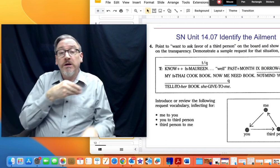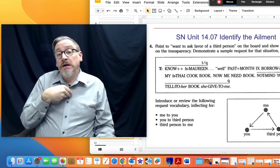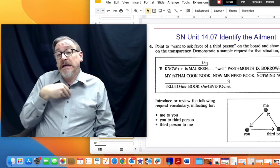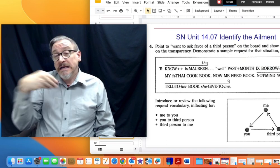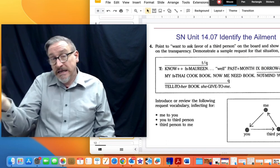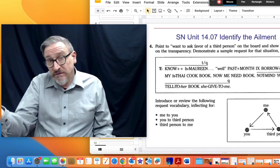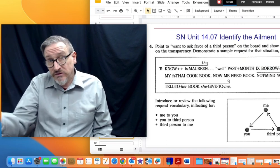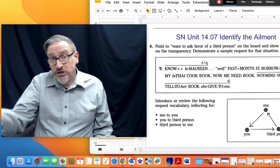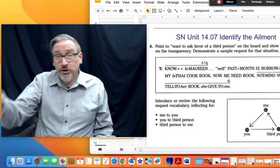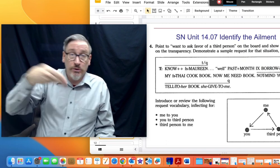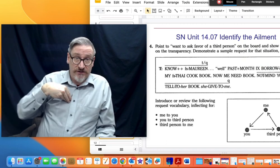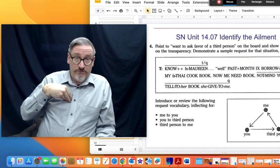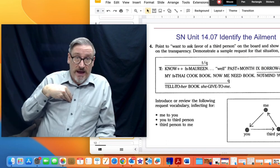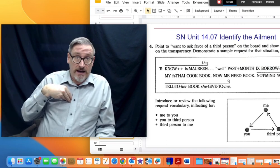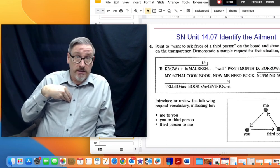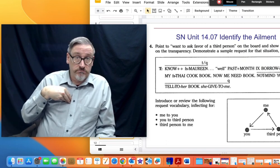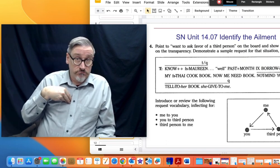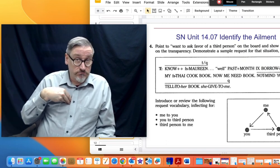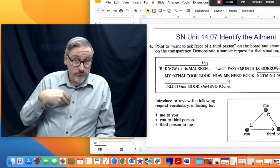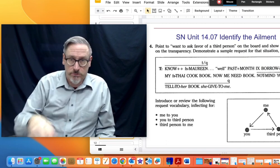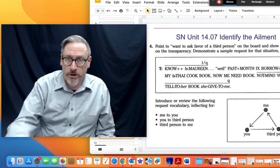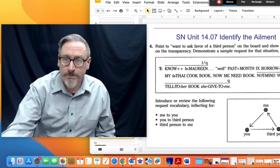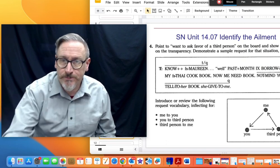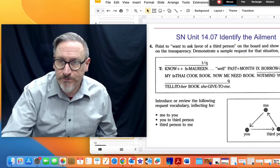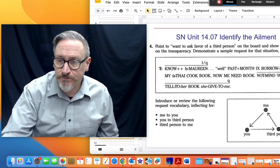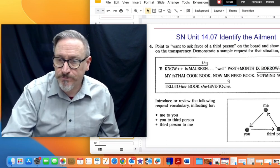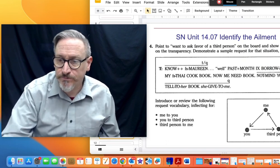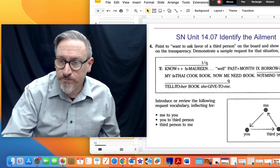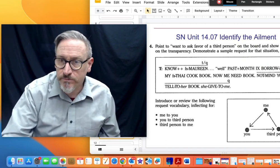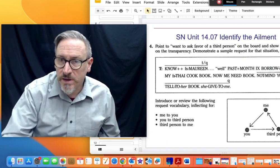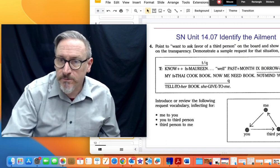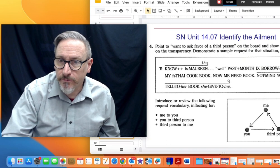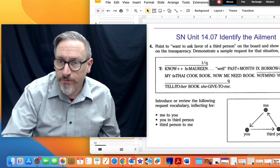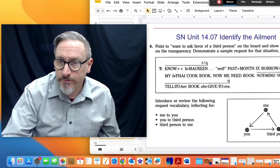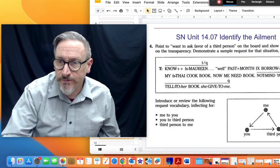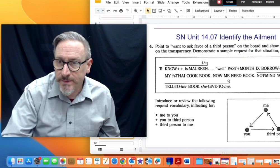from, give to, give back. Right?